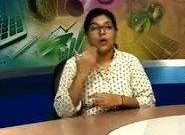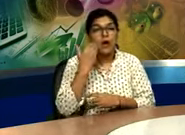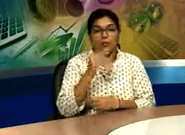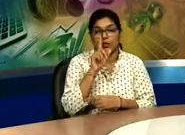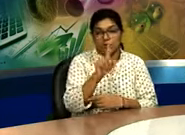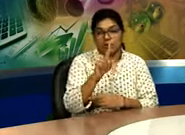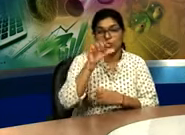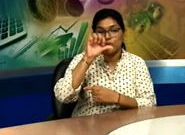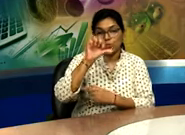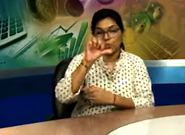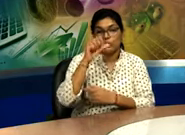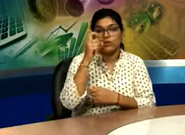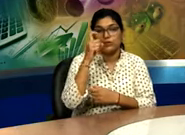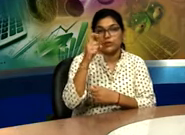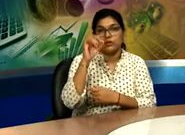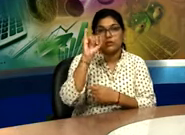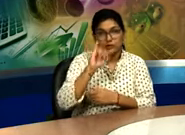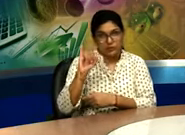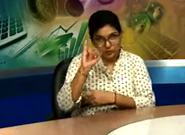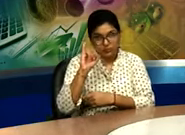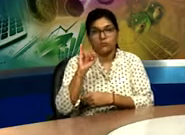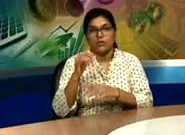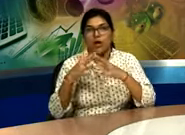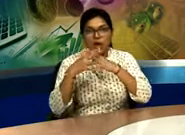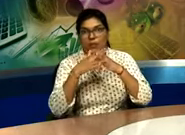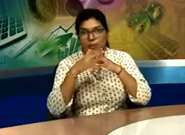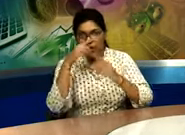You can see on the screen, in the year